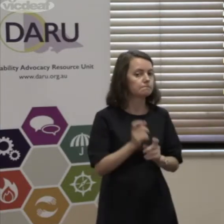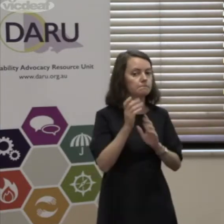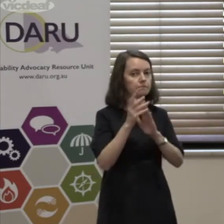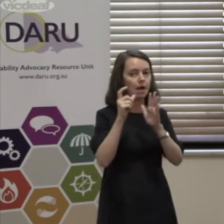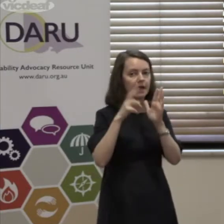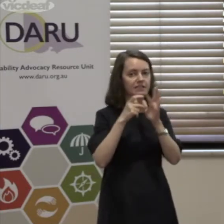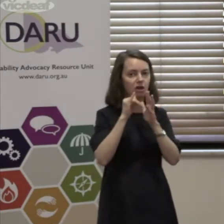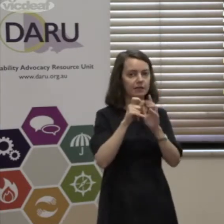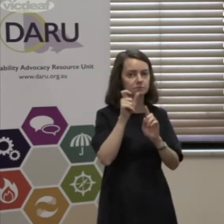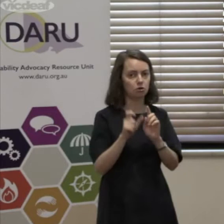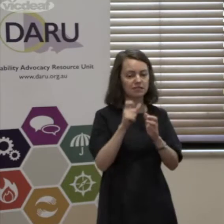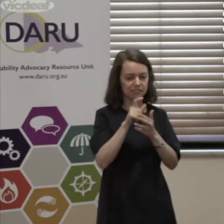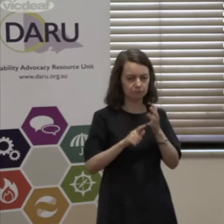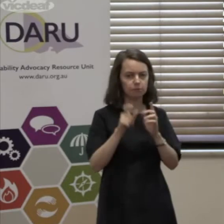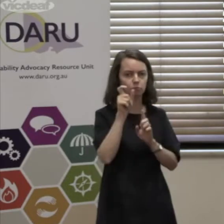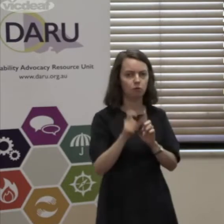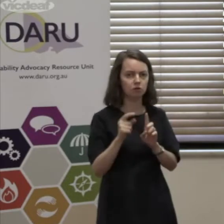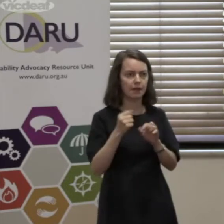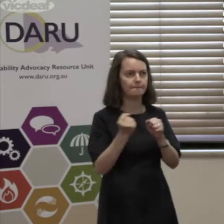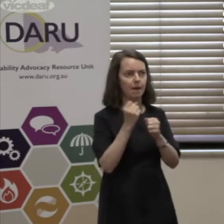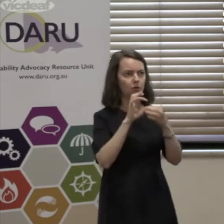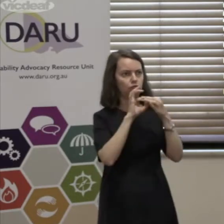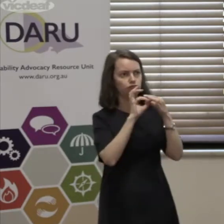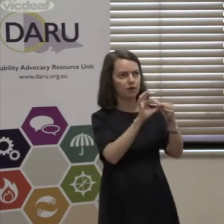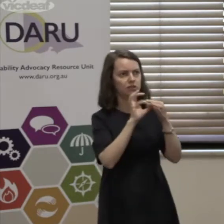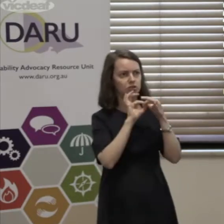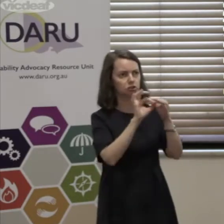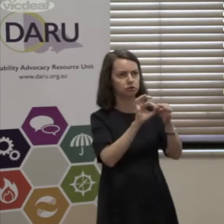does develop relationships that are consistent.